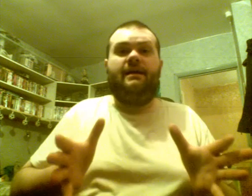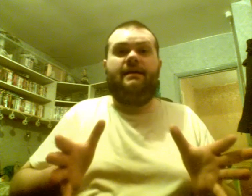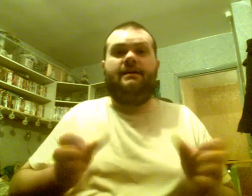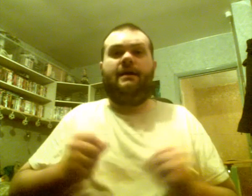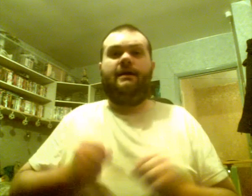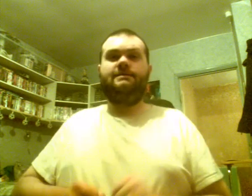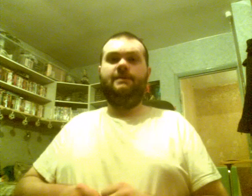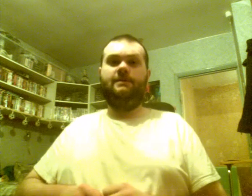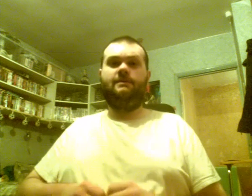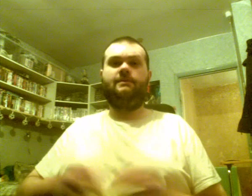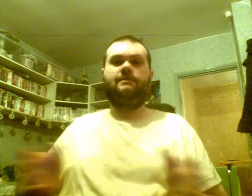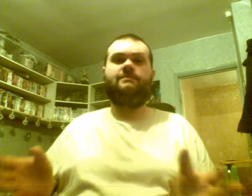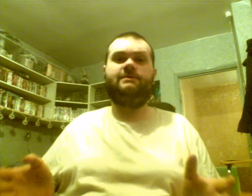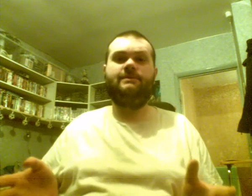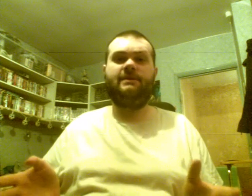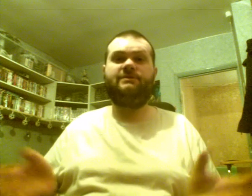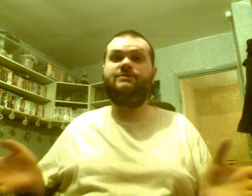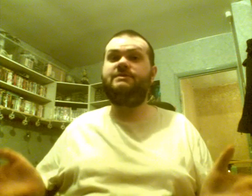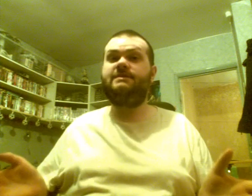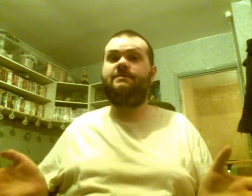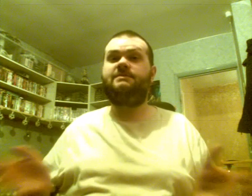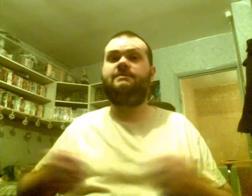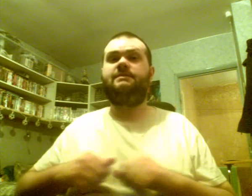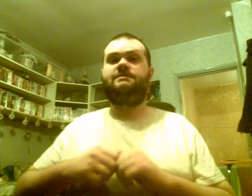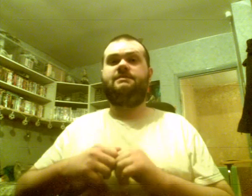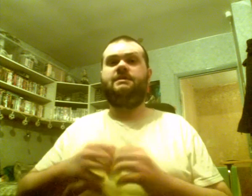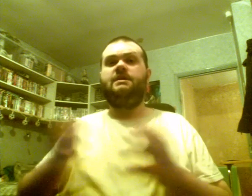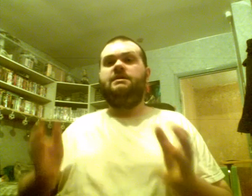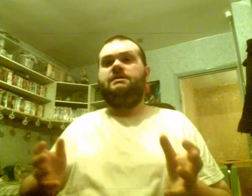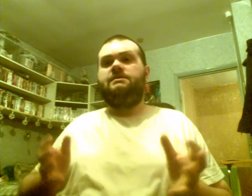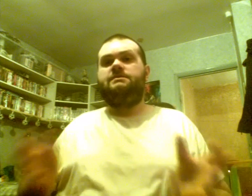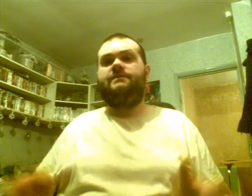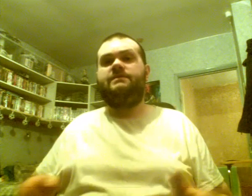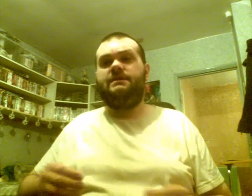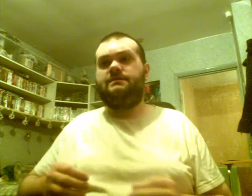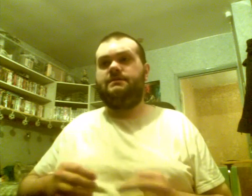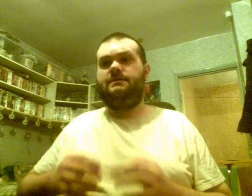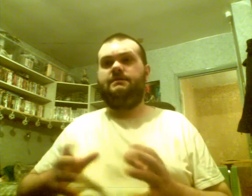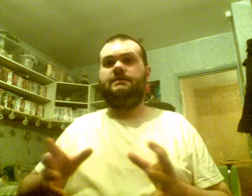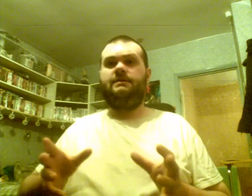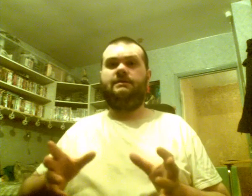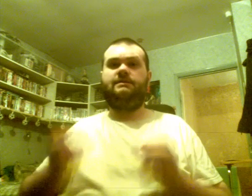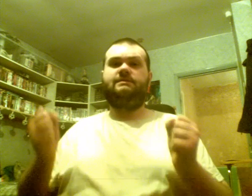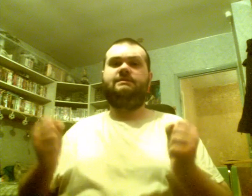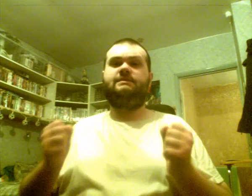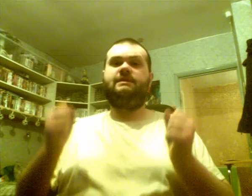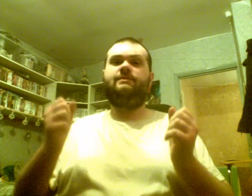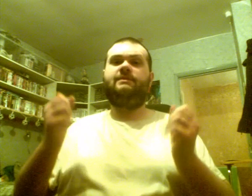Hey guys, welcome to Tuesday's episode. It's the 17th, and today we're